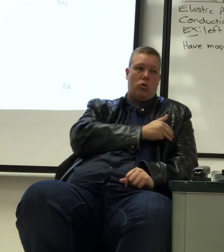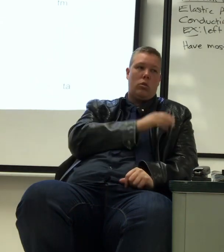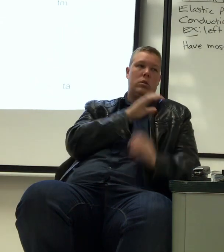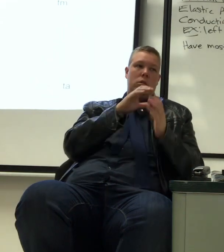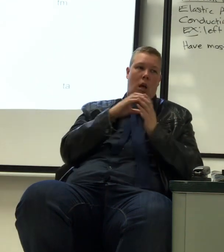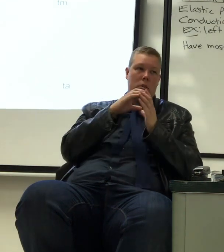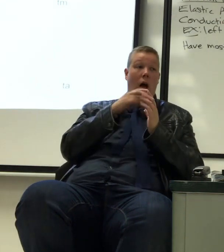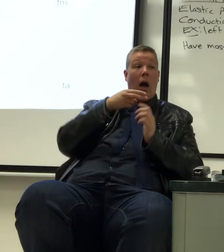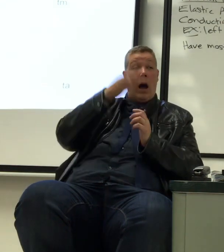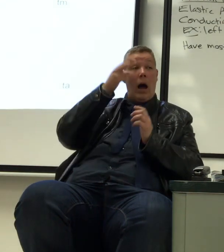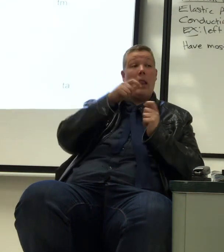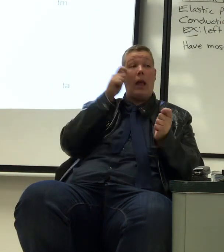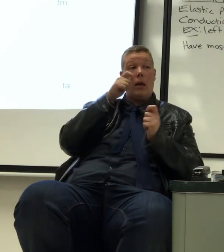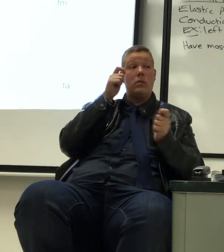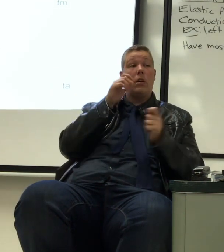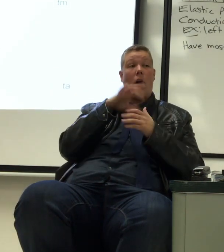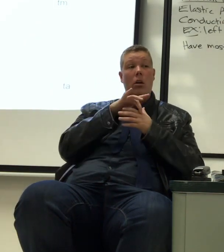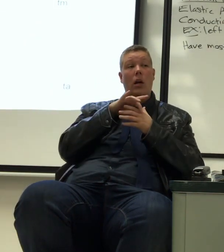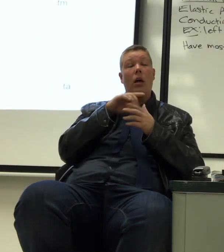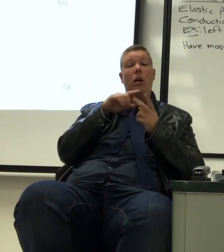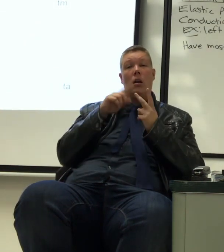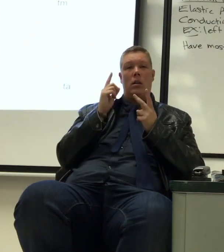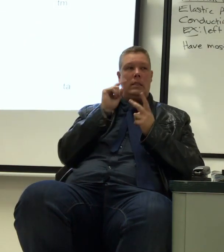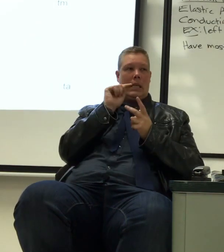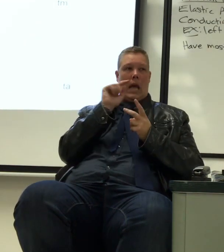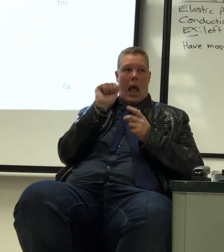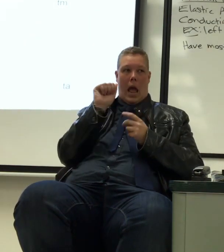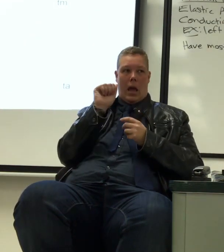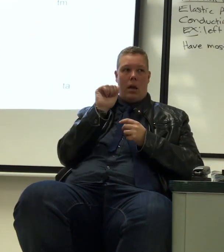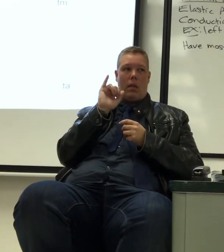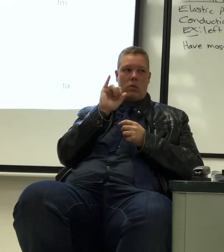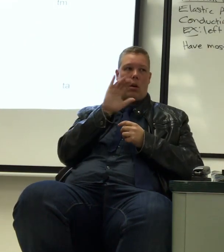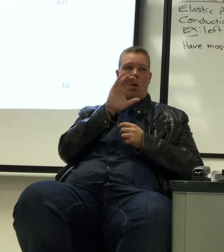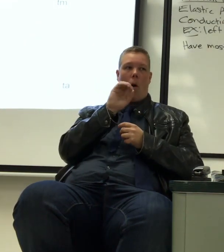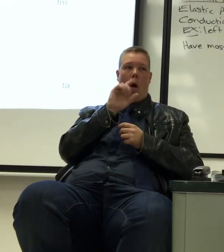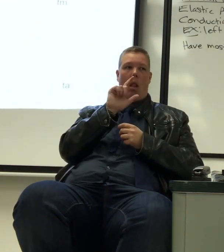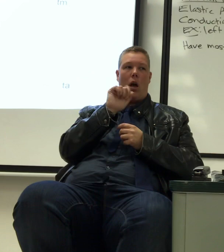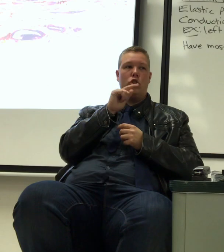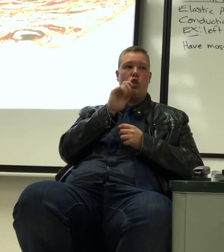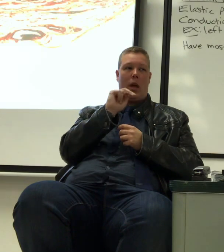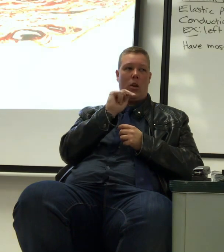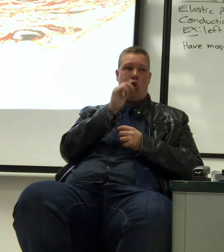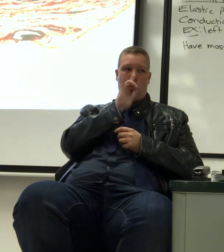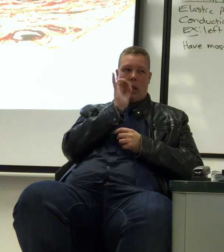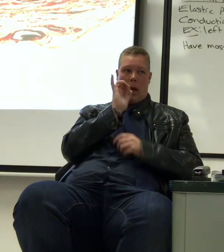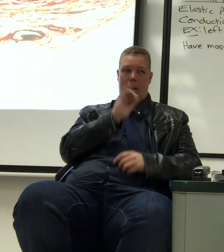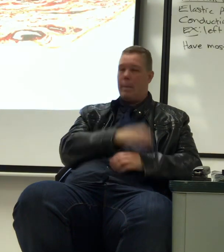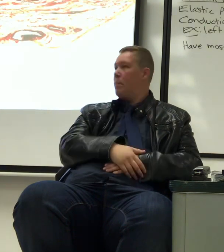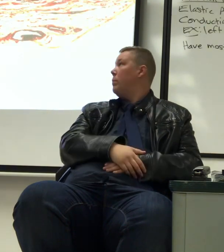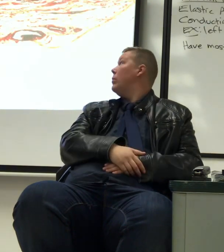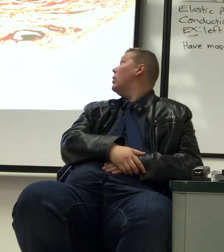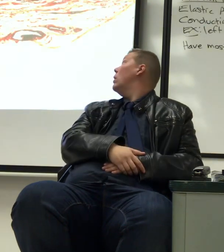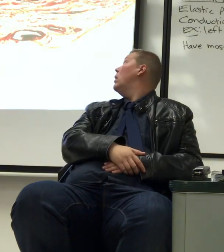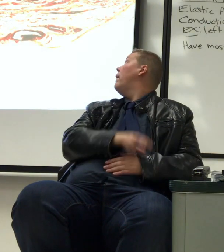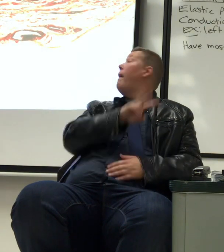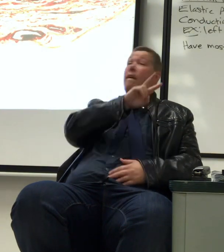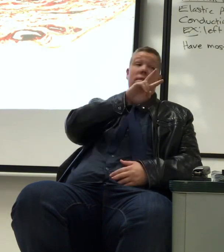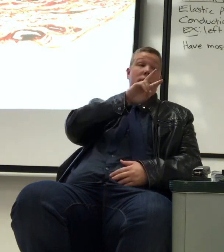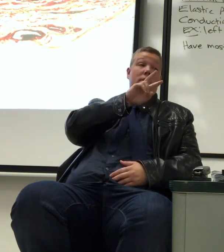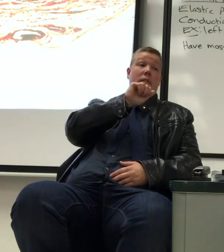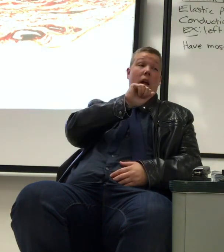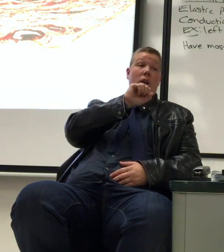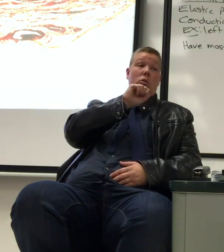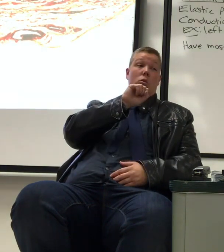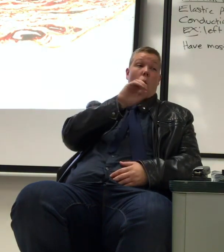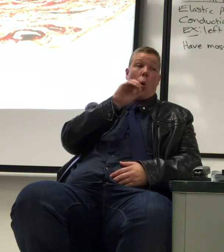High elastic content. There's the TA. That's what collagen fibers look like. The vasovasorum,